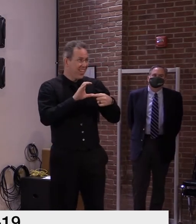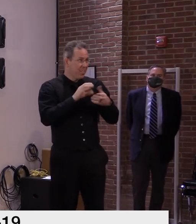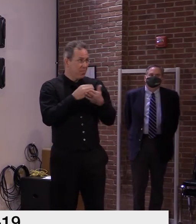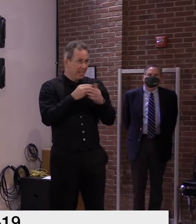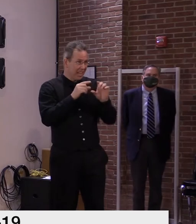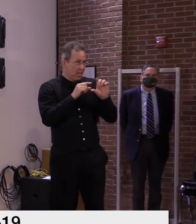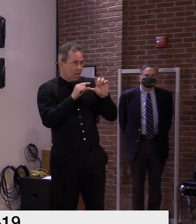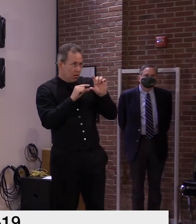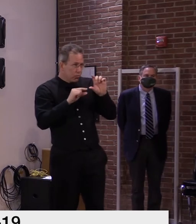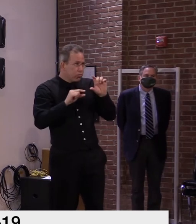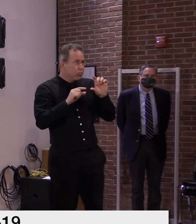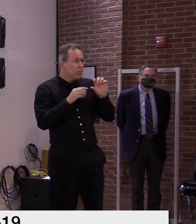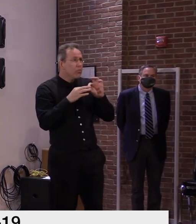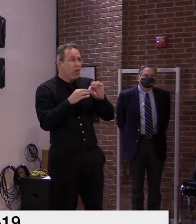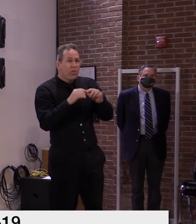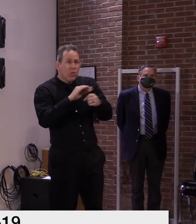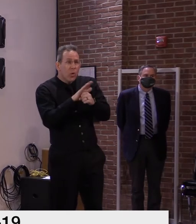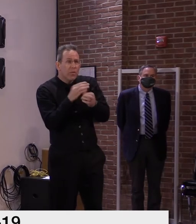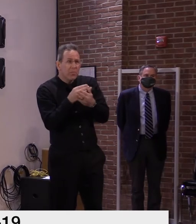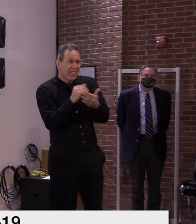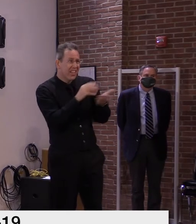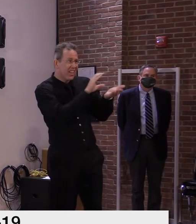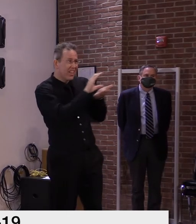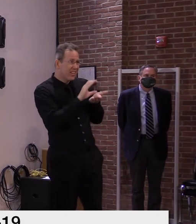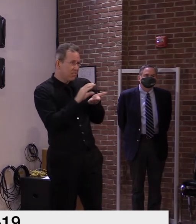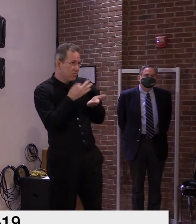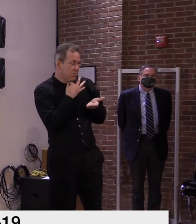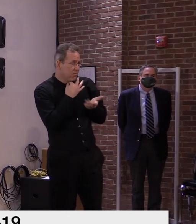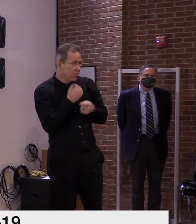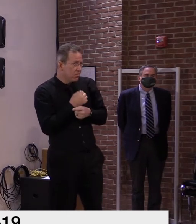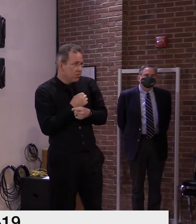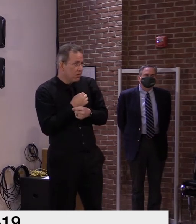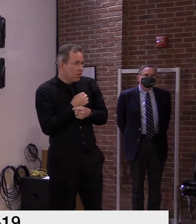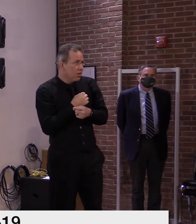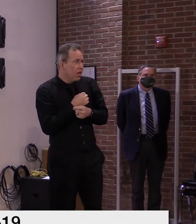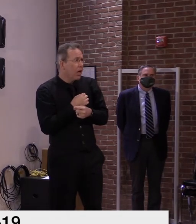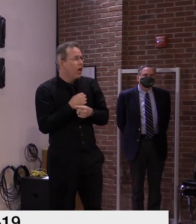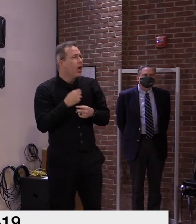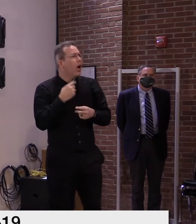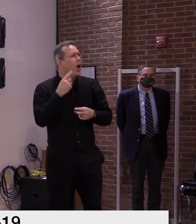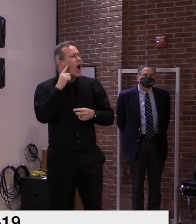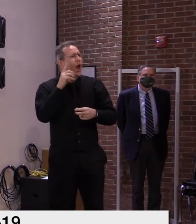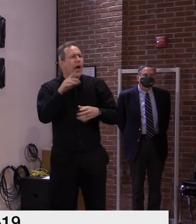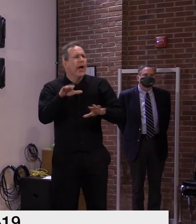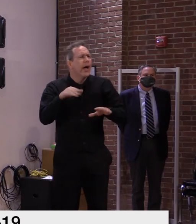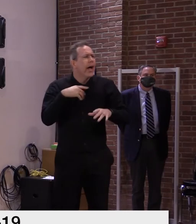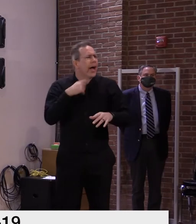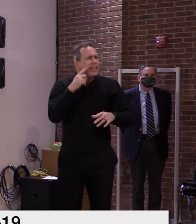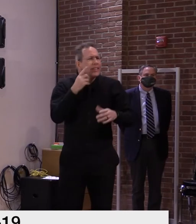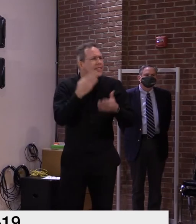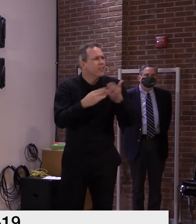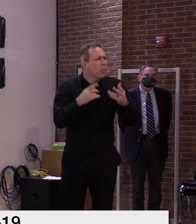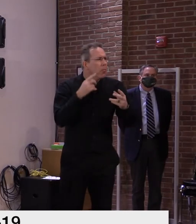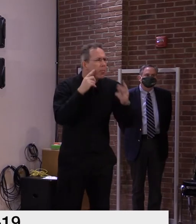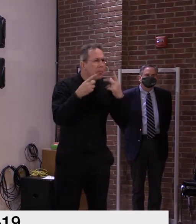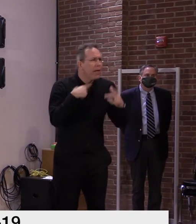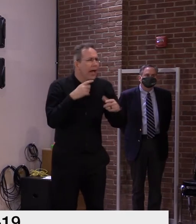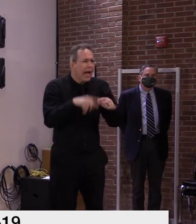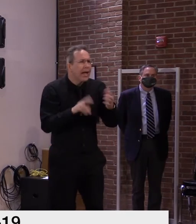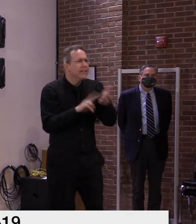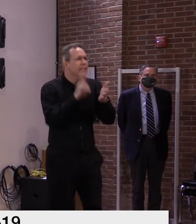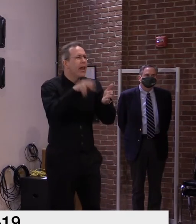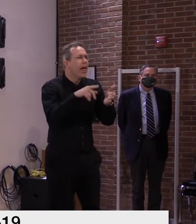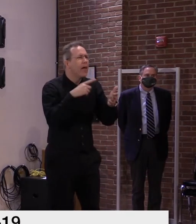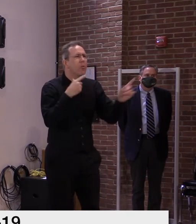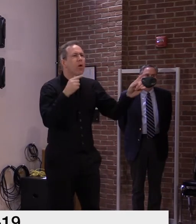the way, from people that have been unable to sign in to Walgreens in the islands, in Chittenden County,